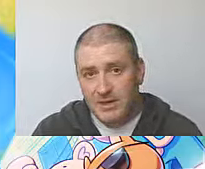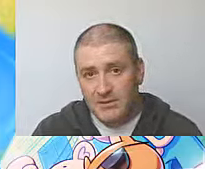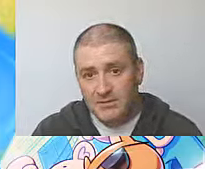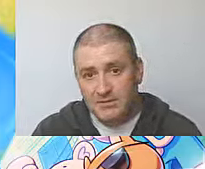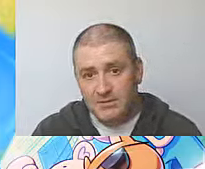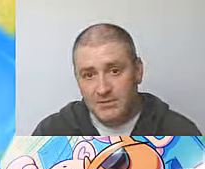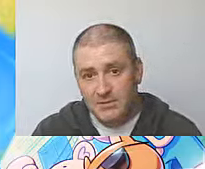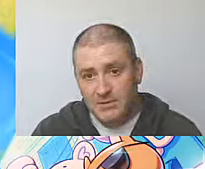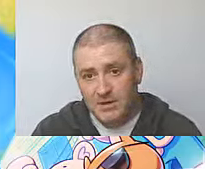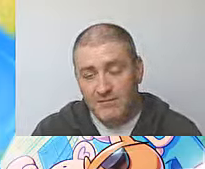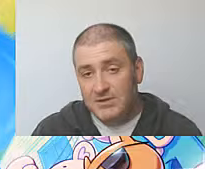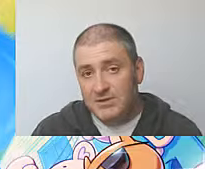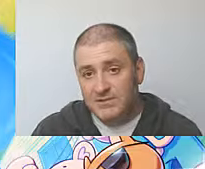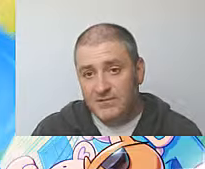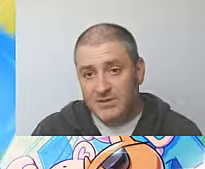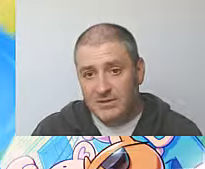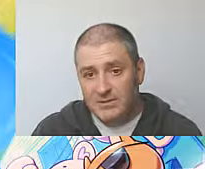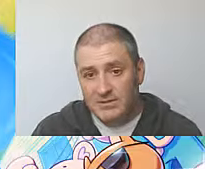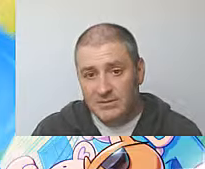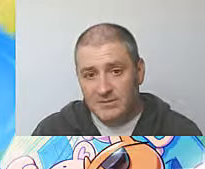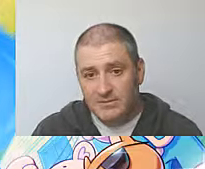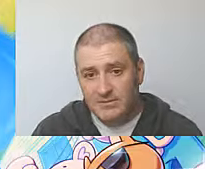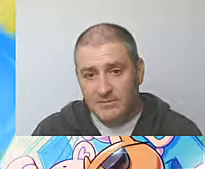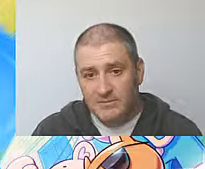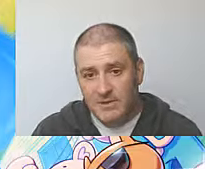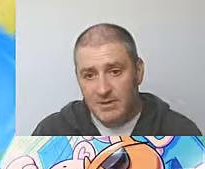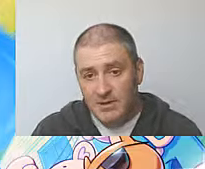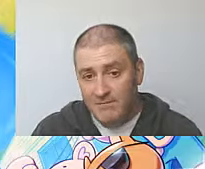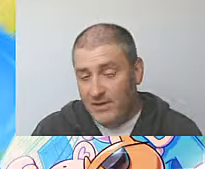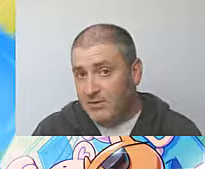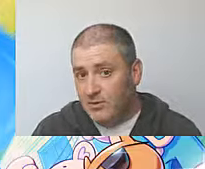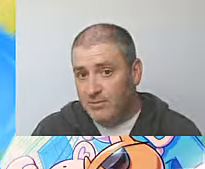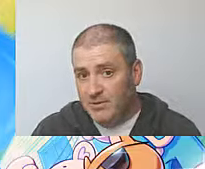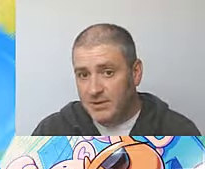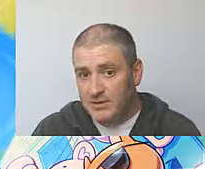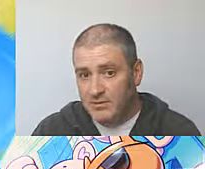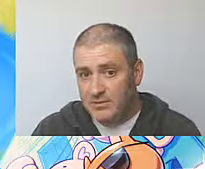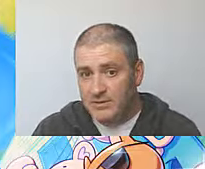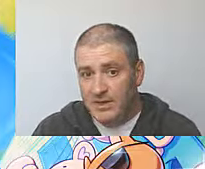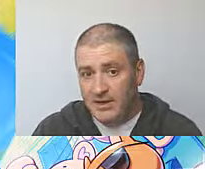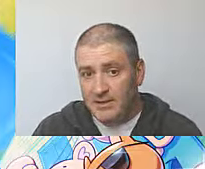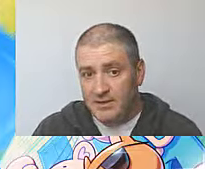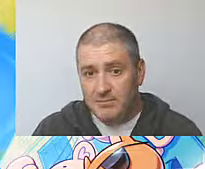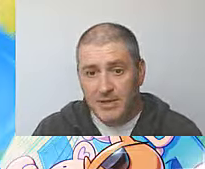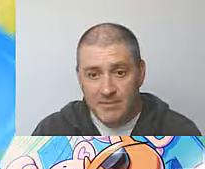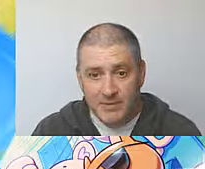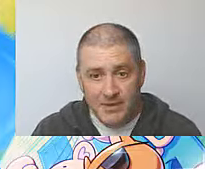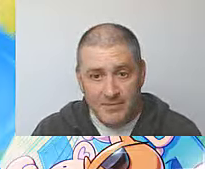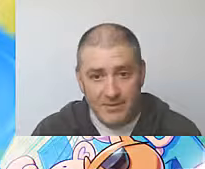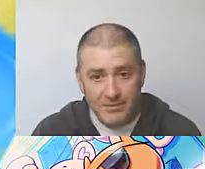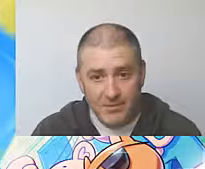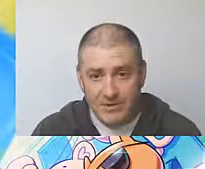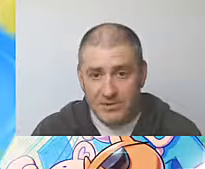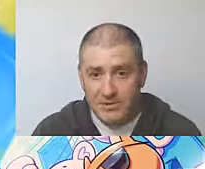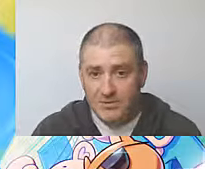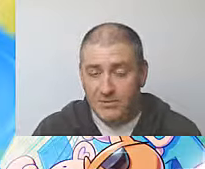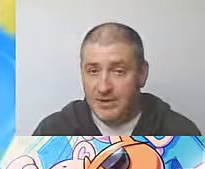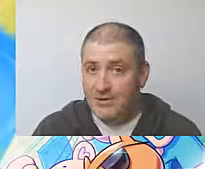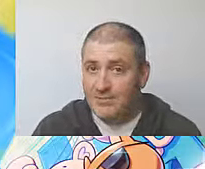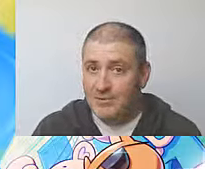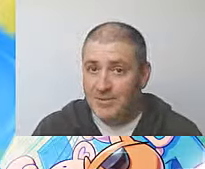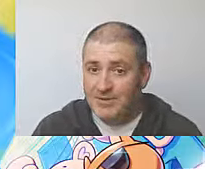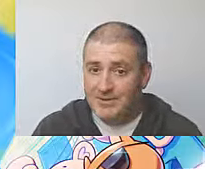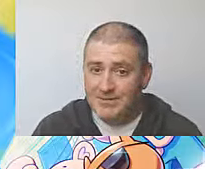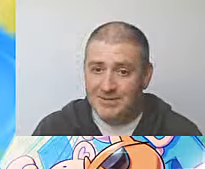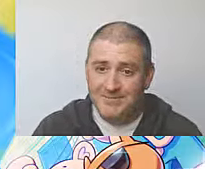Dungeon Gals, Adventure to Fate Dungeons. A very cool project called An Unplayable Game, which you will be